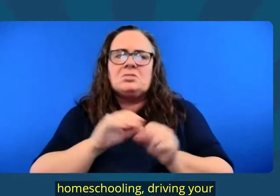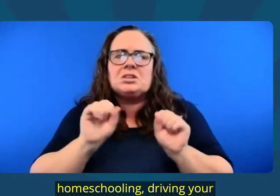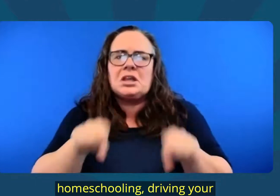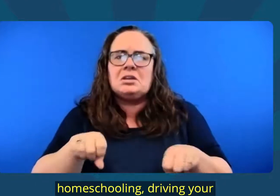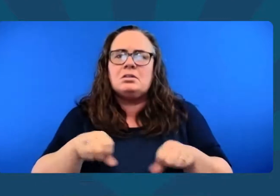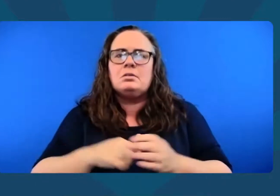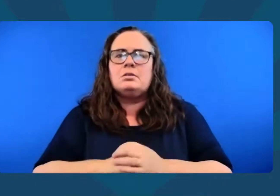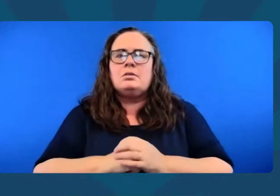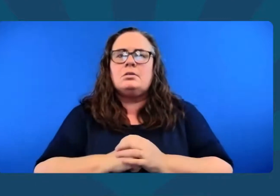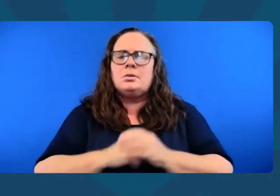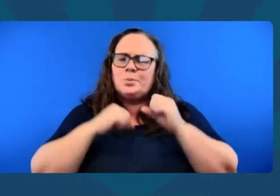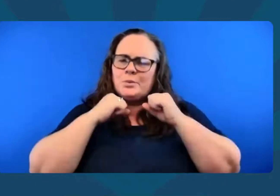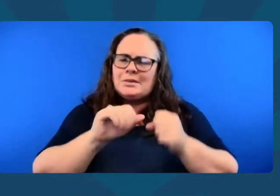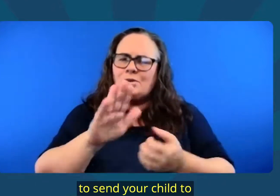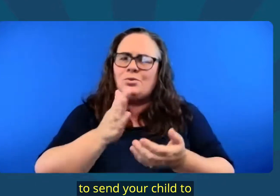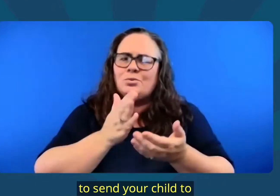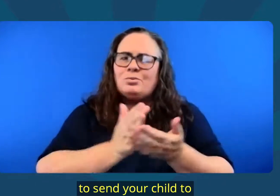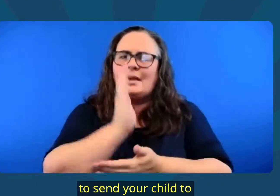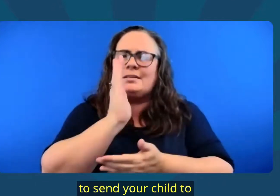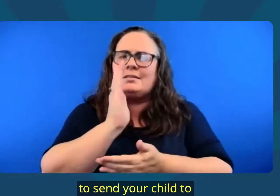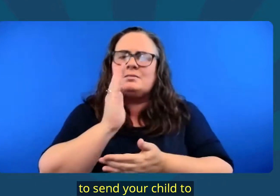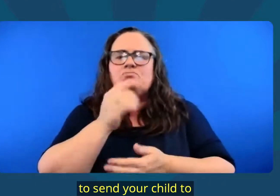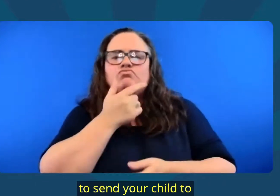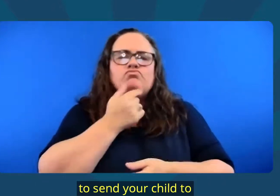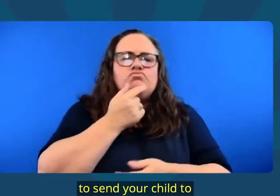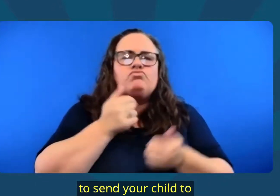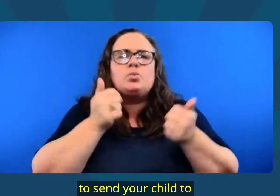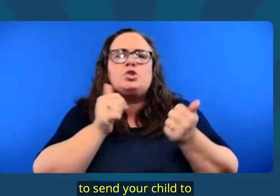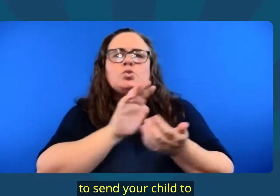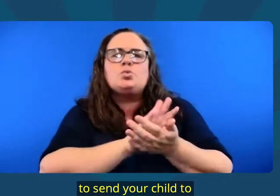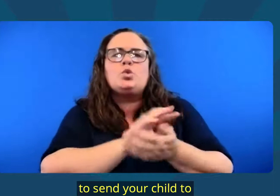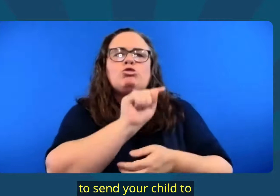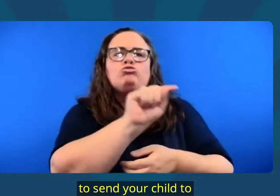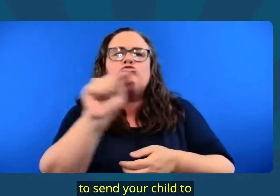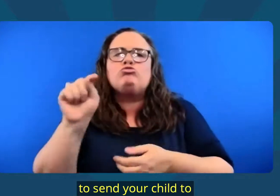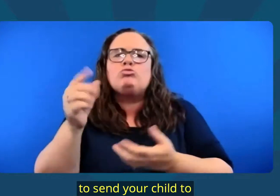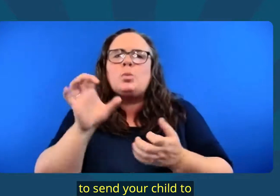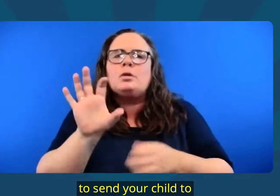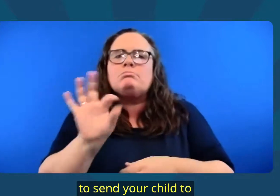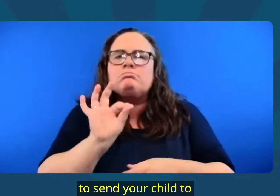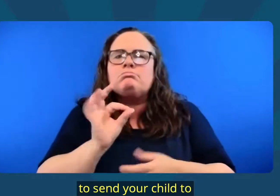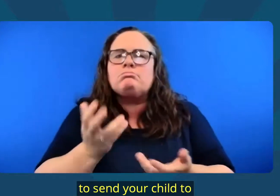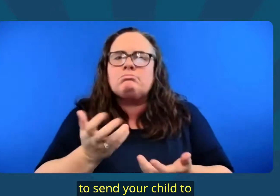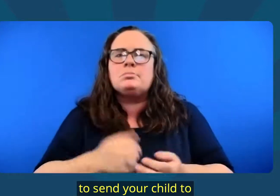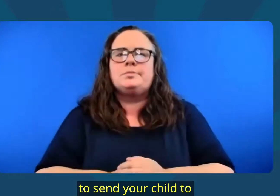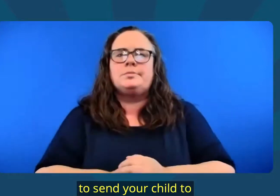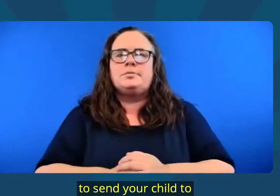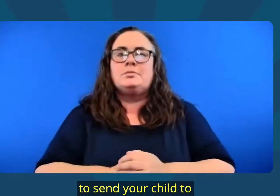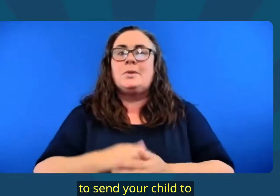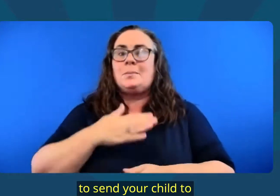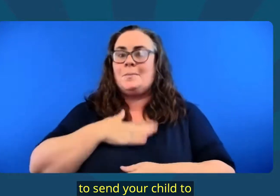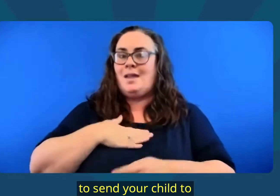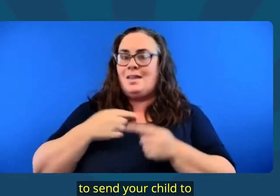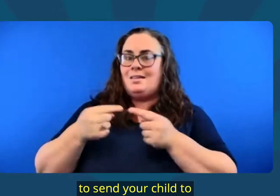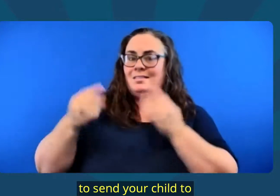another district, and will protect your right to send your child to the school you choose.